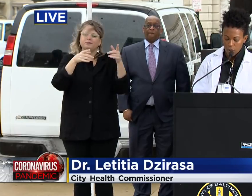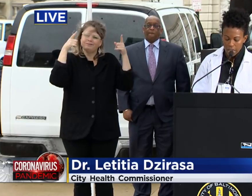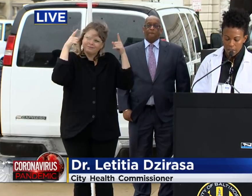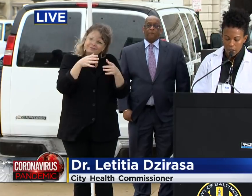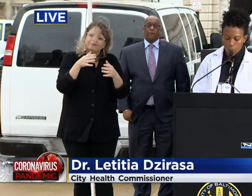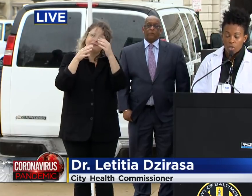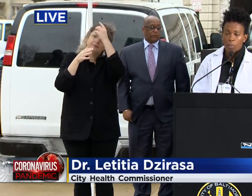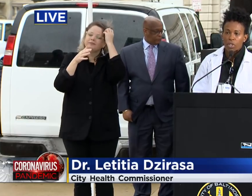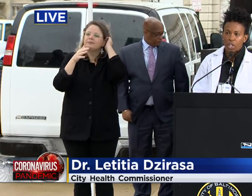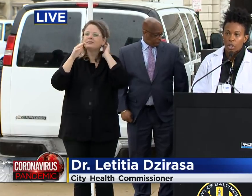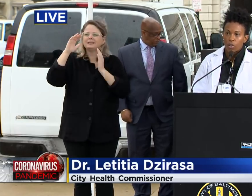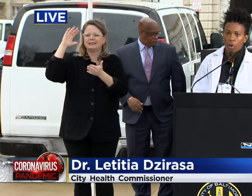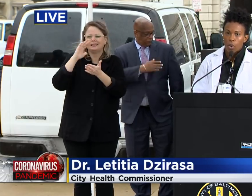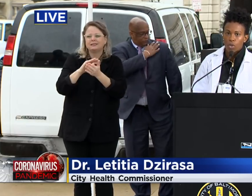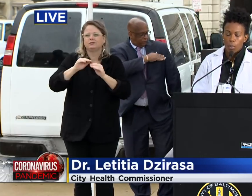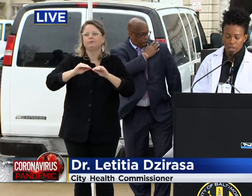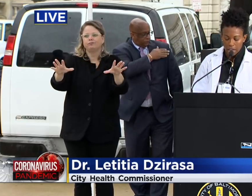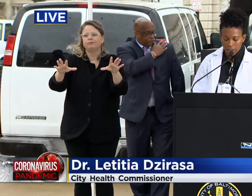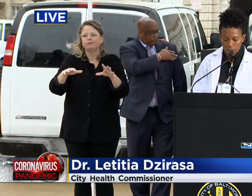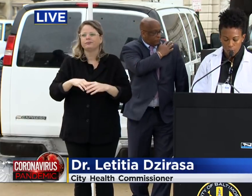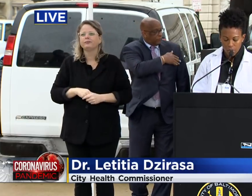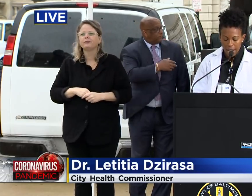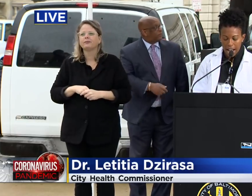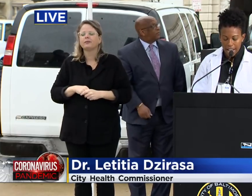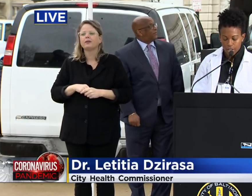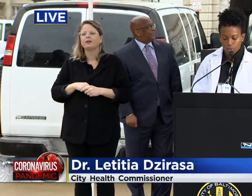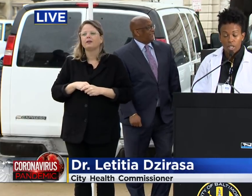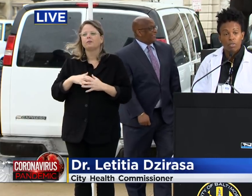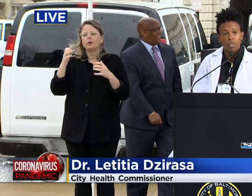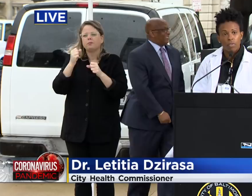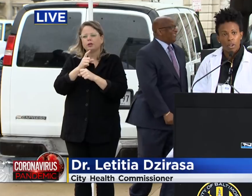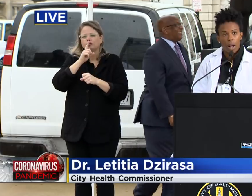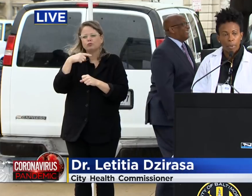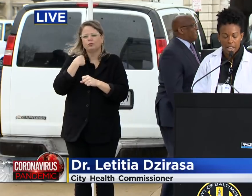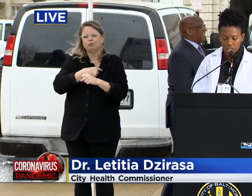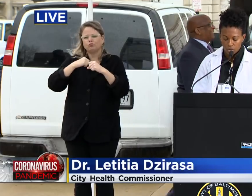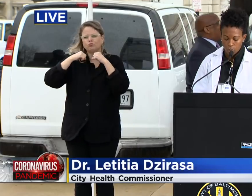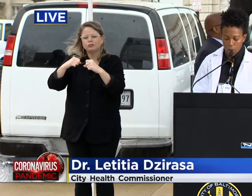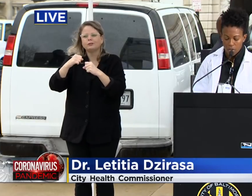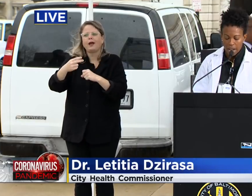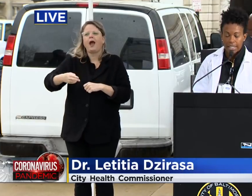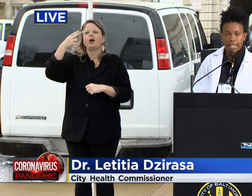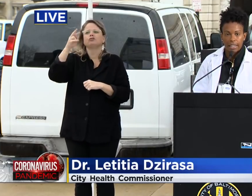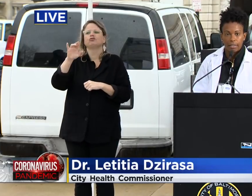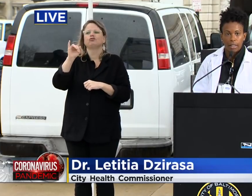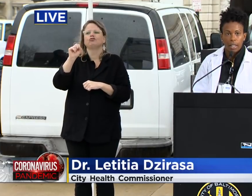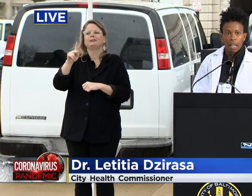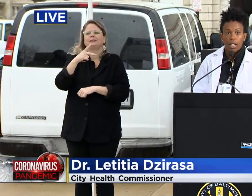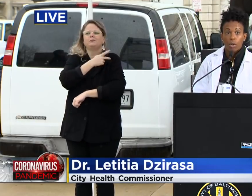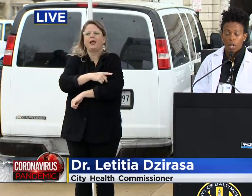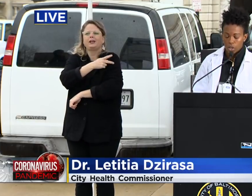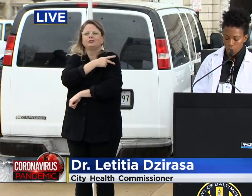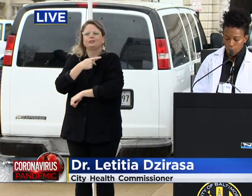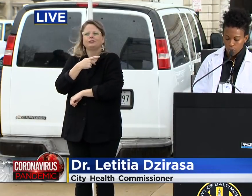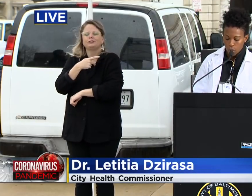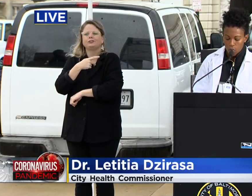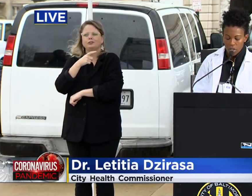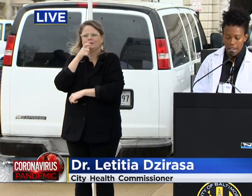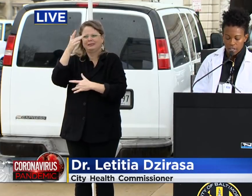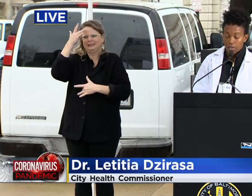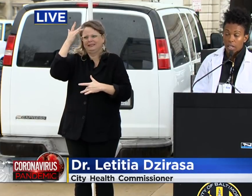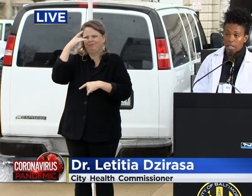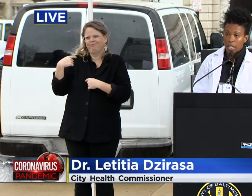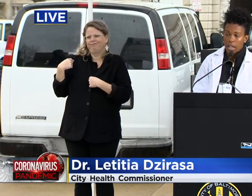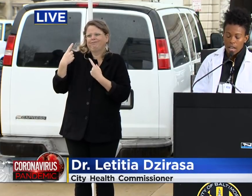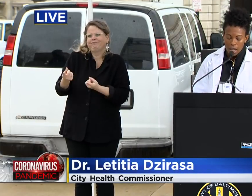our community, with a particular focus on protecting those at highest risk for severe complications from COVID-19, including adults over